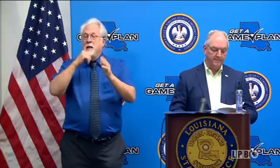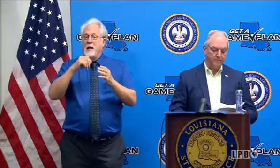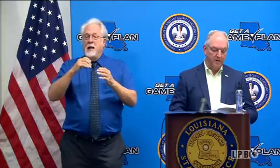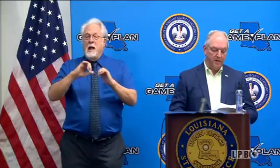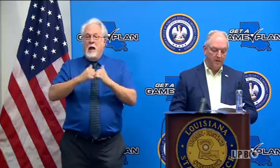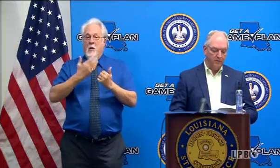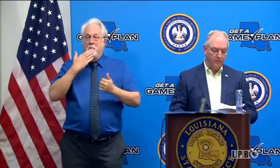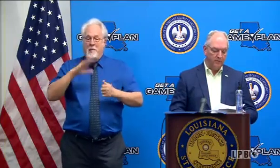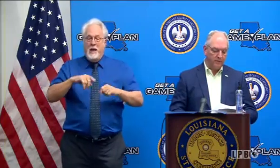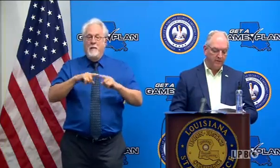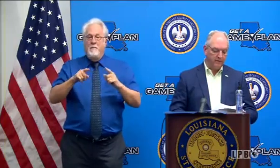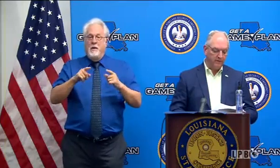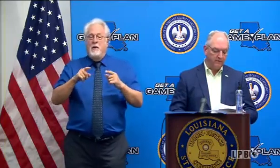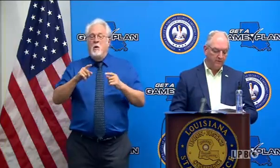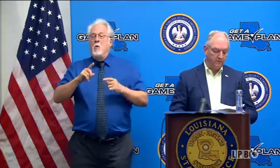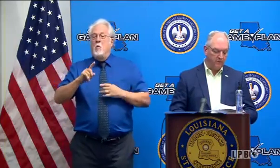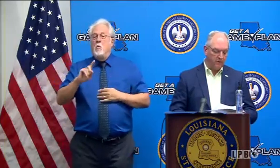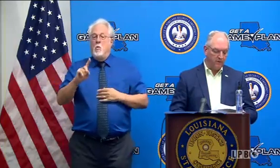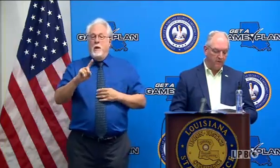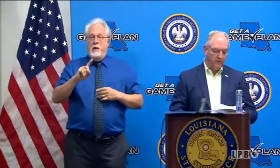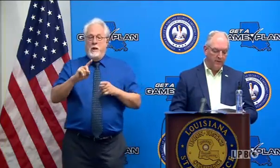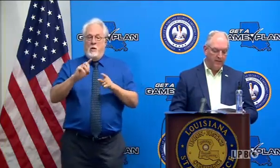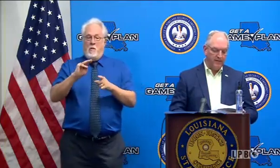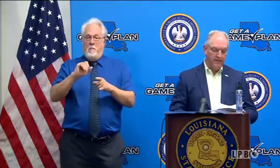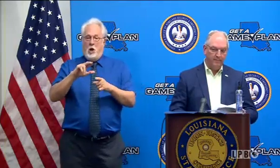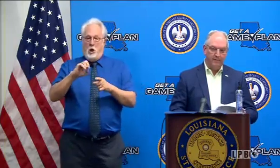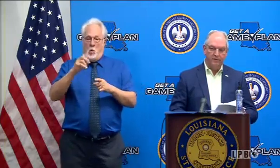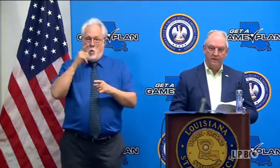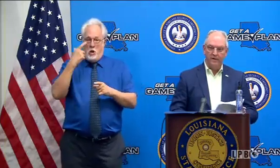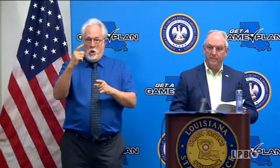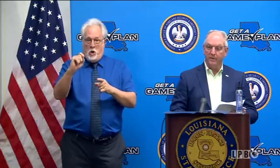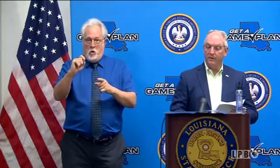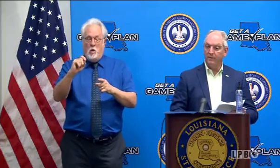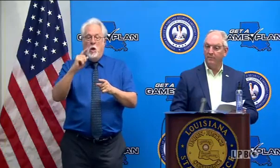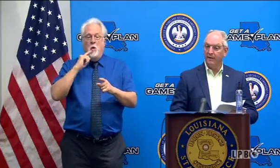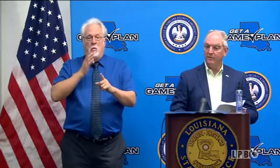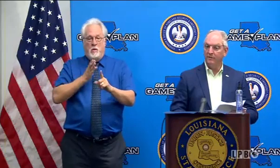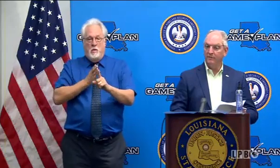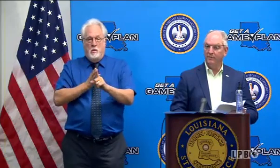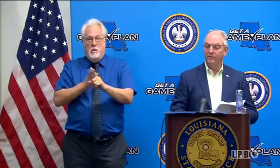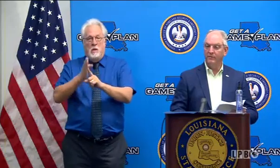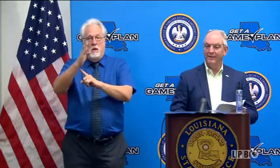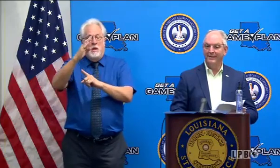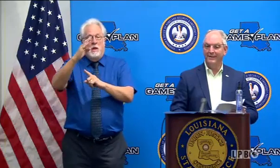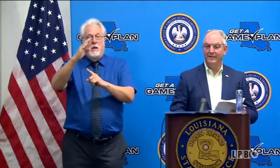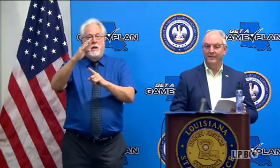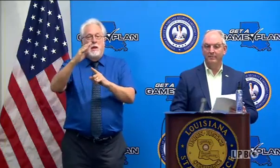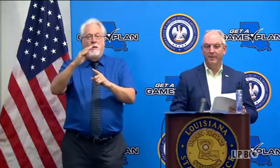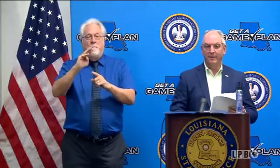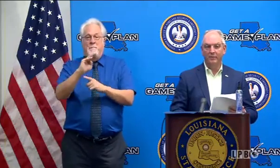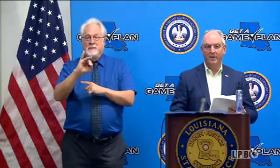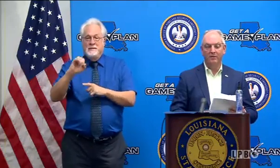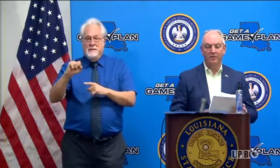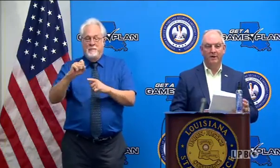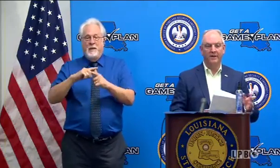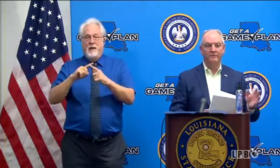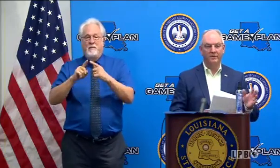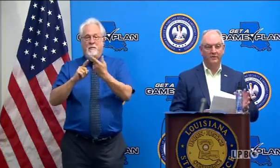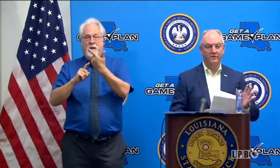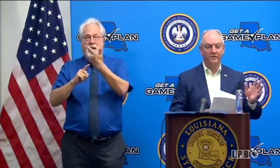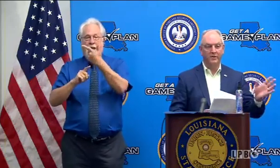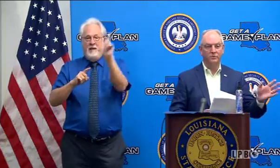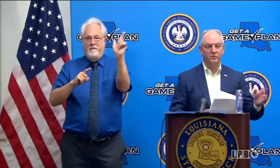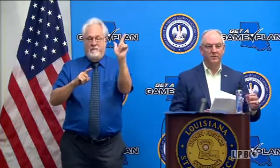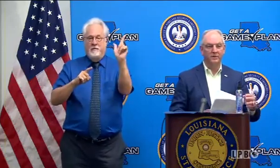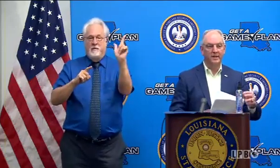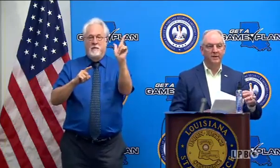intensity with respect to Marco, but it's going to come in around the mouth of the river and then make a really hard left